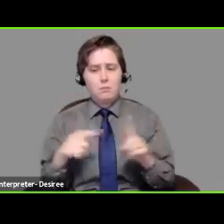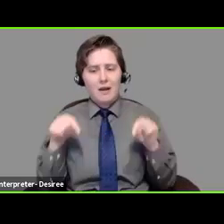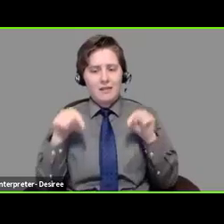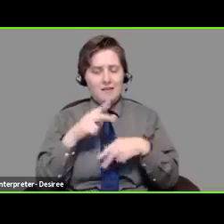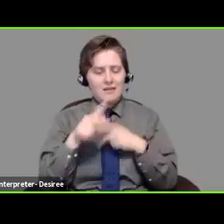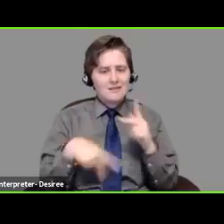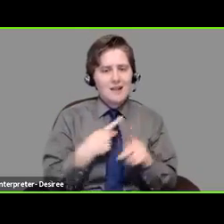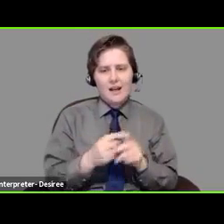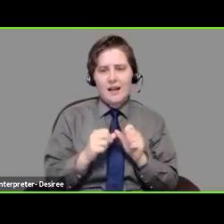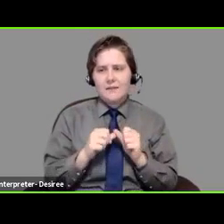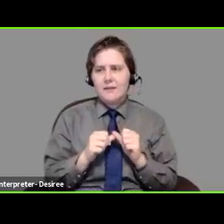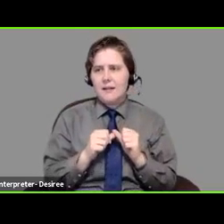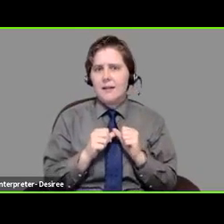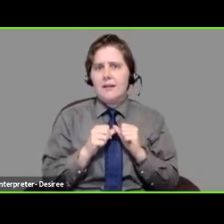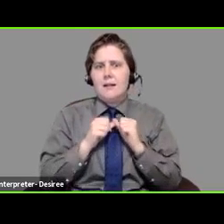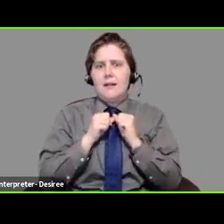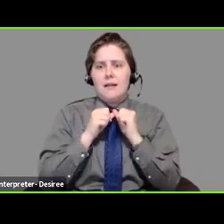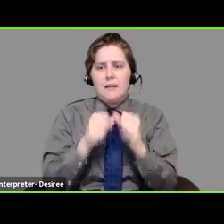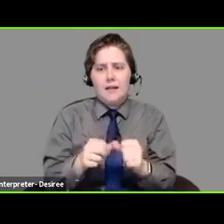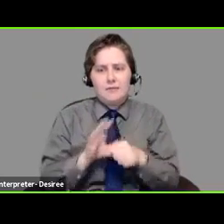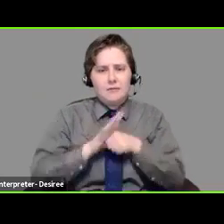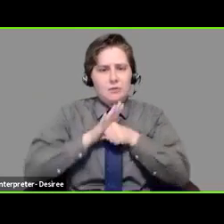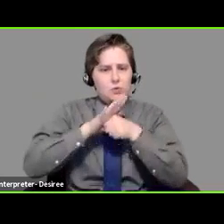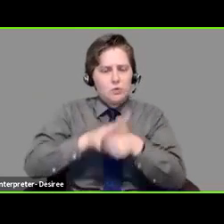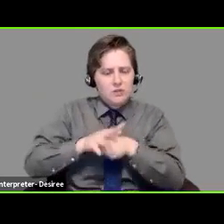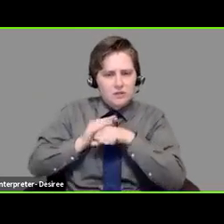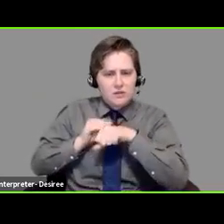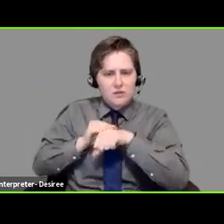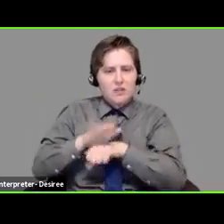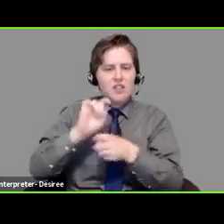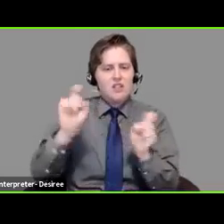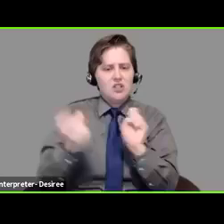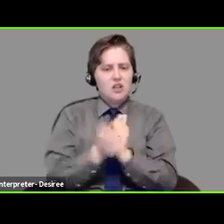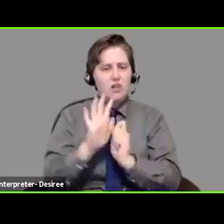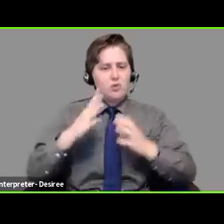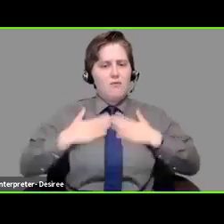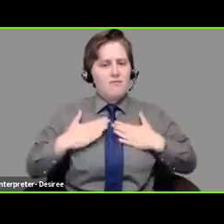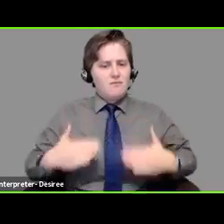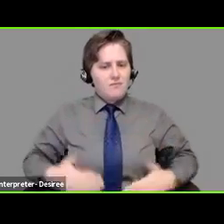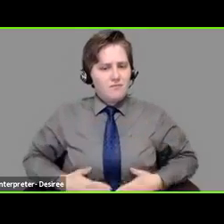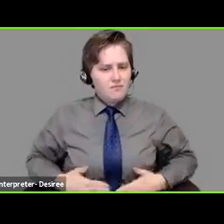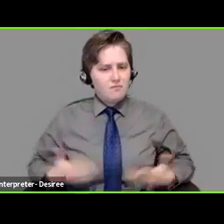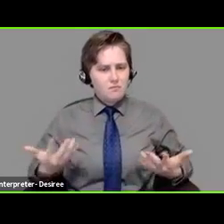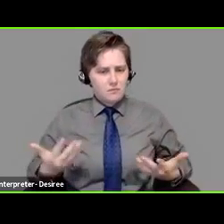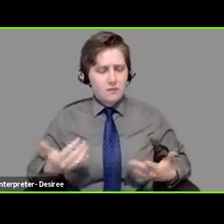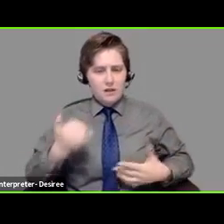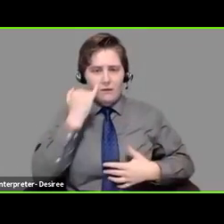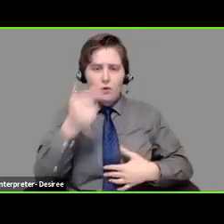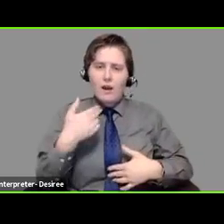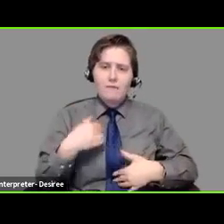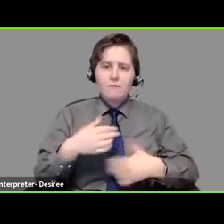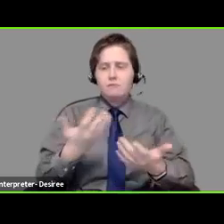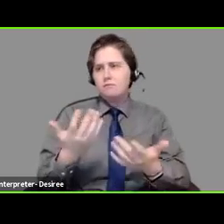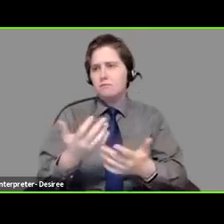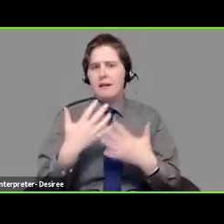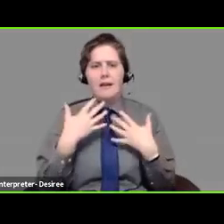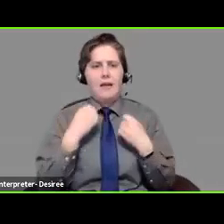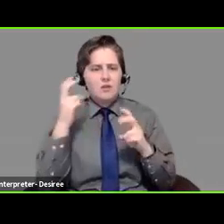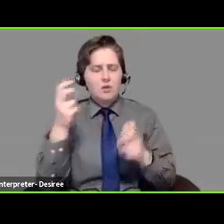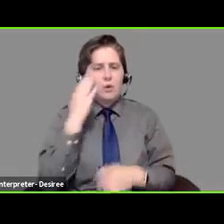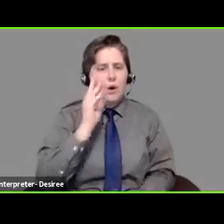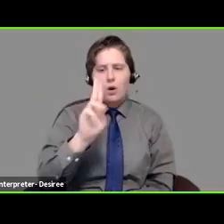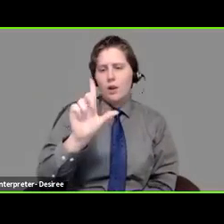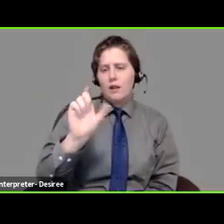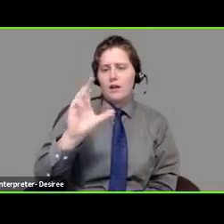constant stressors can actually change your physiology, so that if you have some underlying condition such as an ulcer